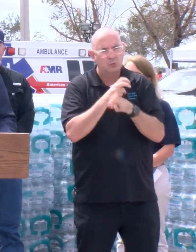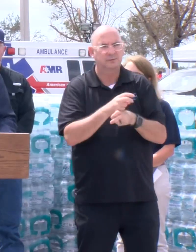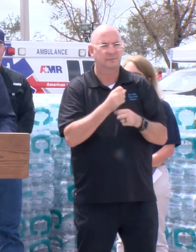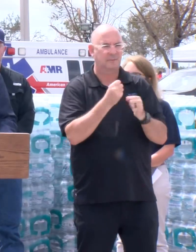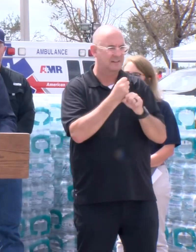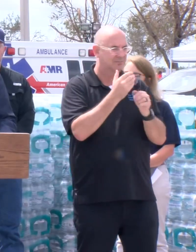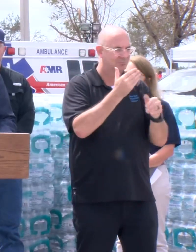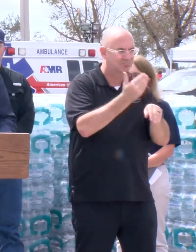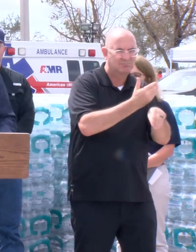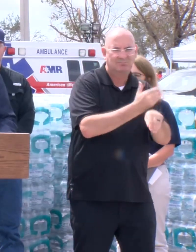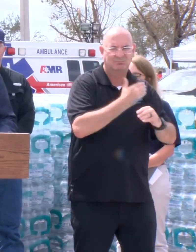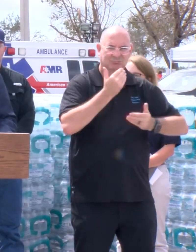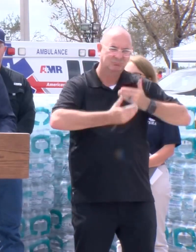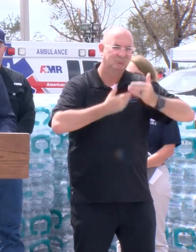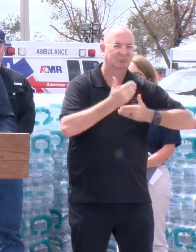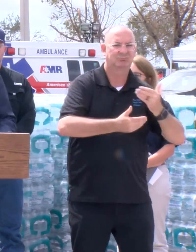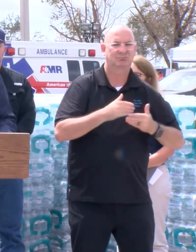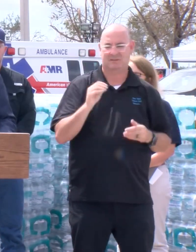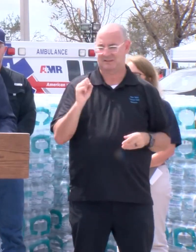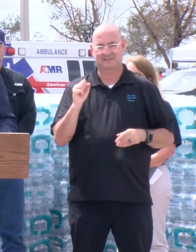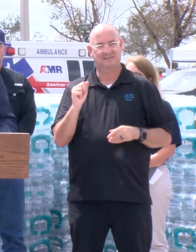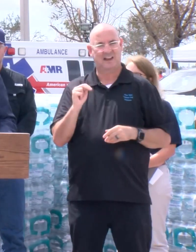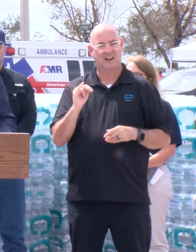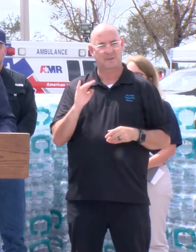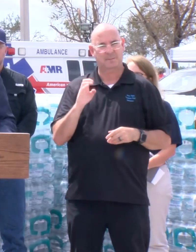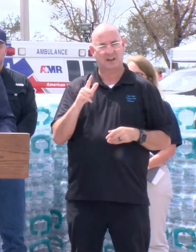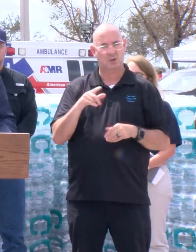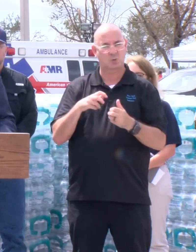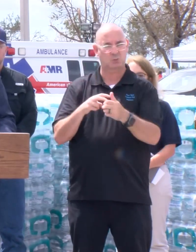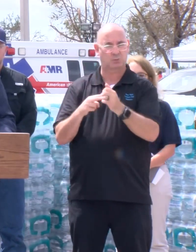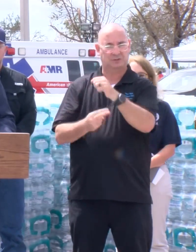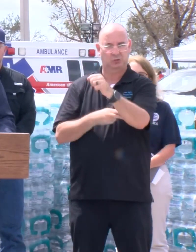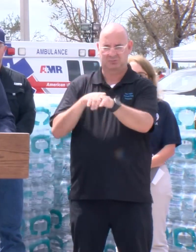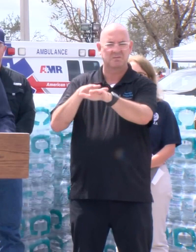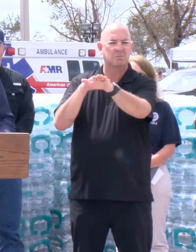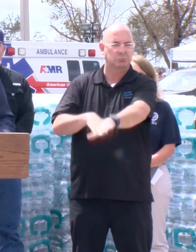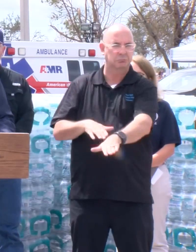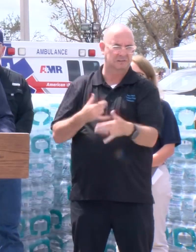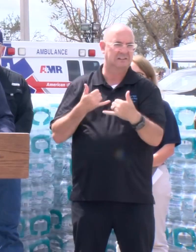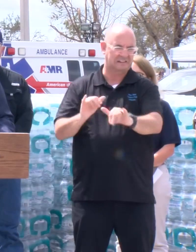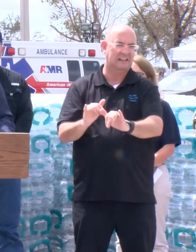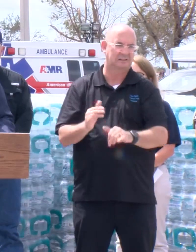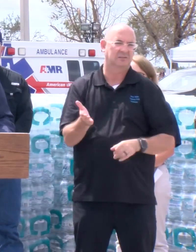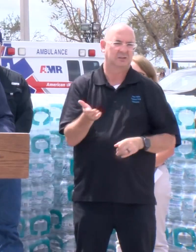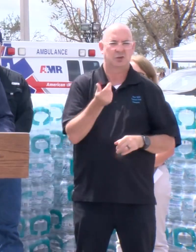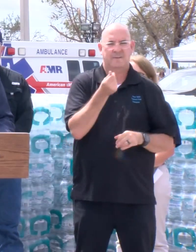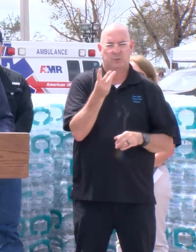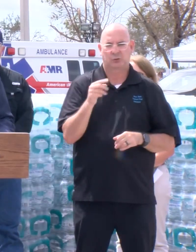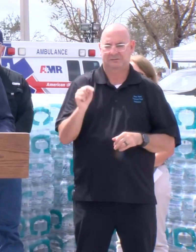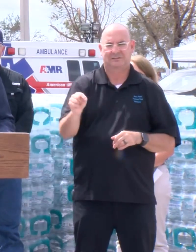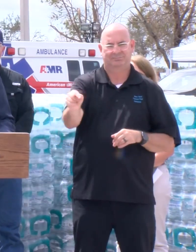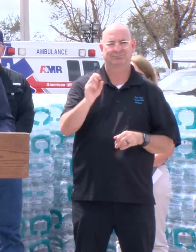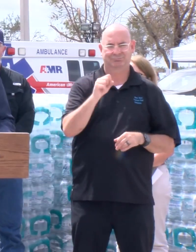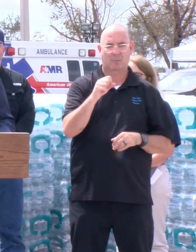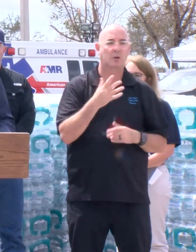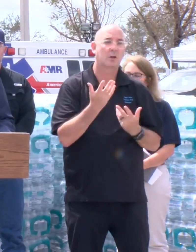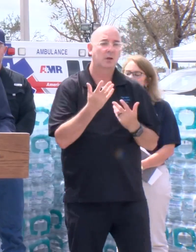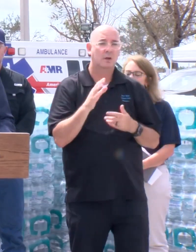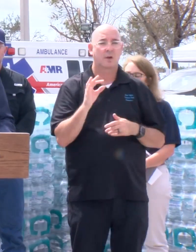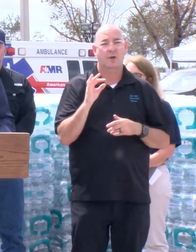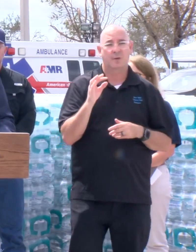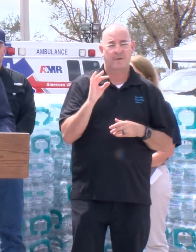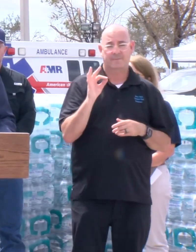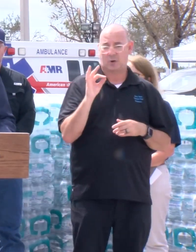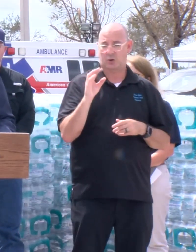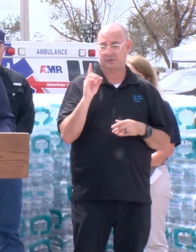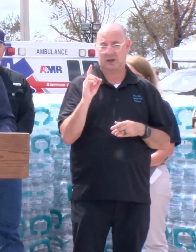Sanibel, the causeway got taken out in a few different places. We have said Florida Department of Transportation has already executed a